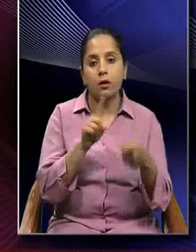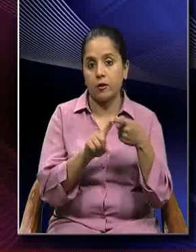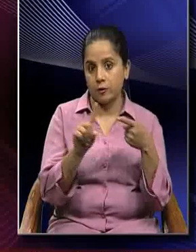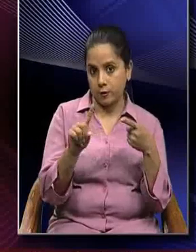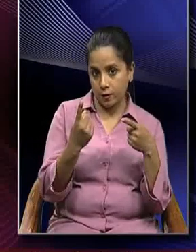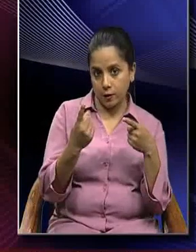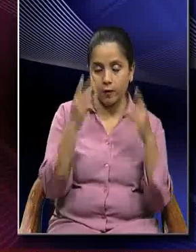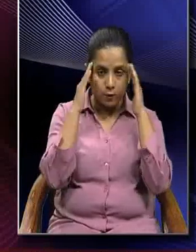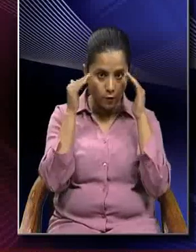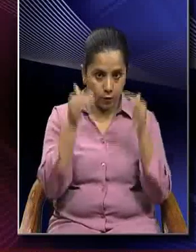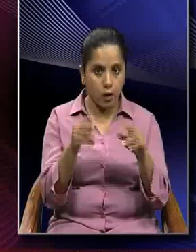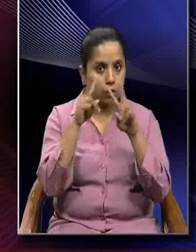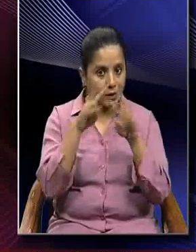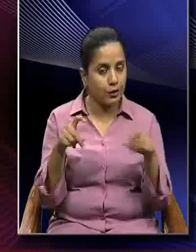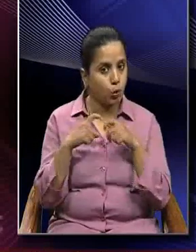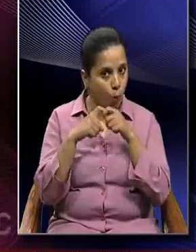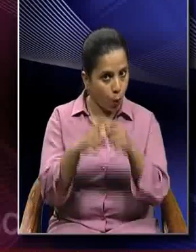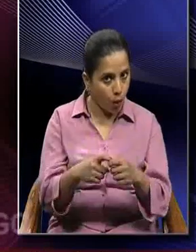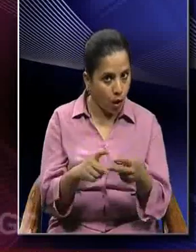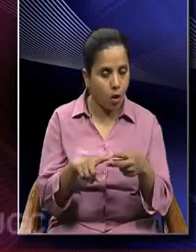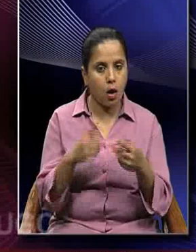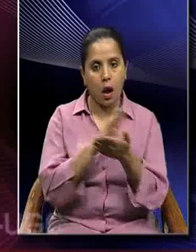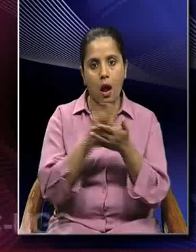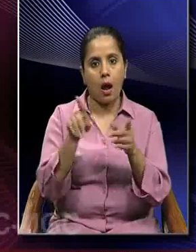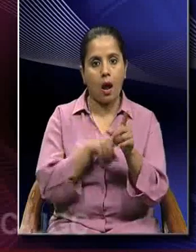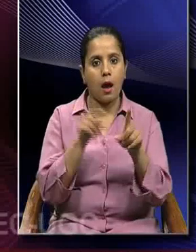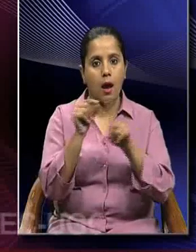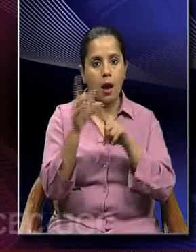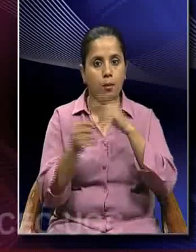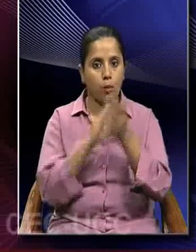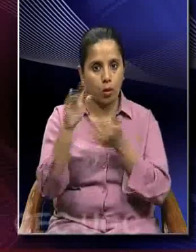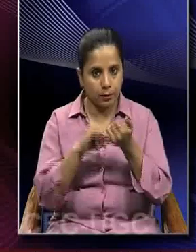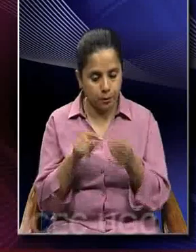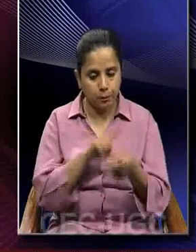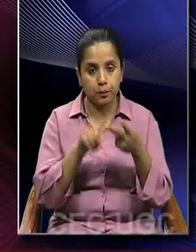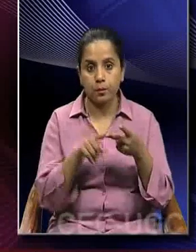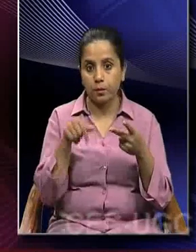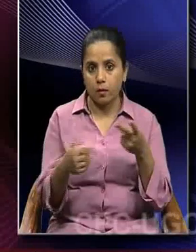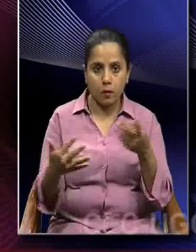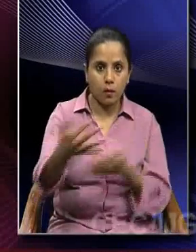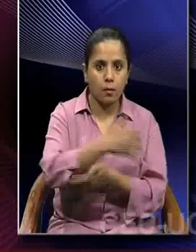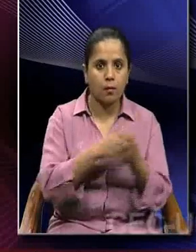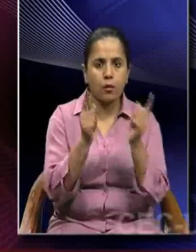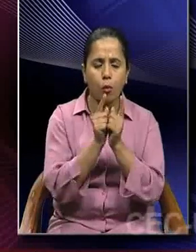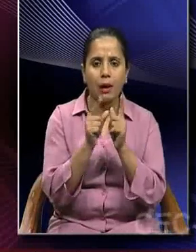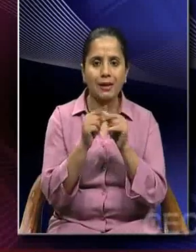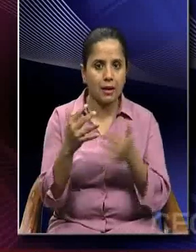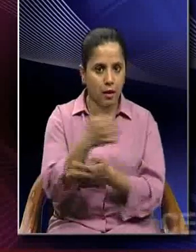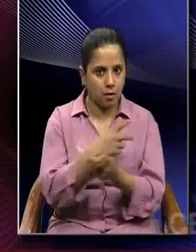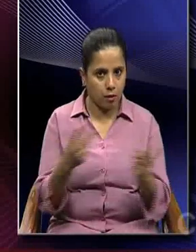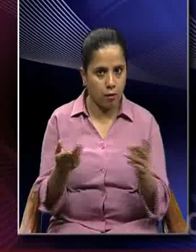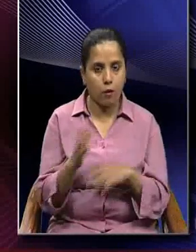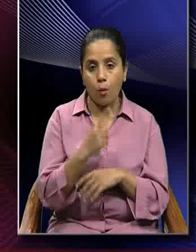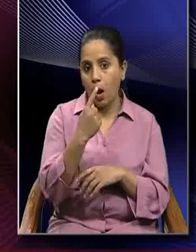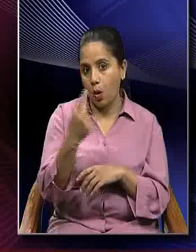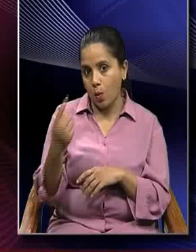a focused research question or hypothesis. Number 2, collects a small amount of data from each